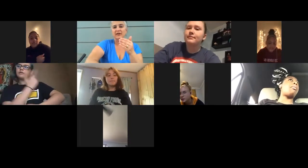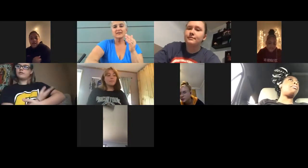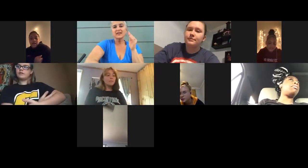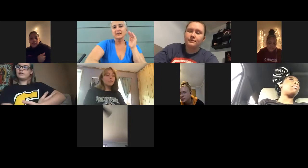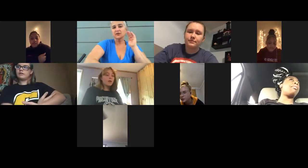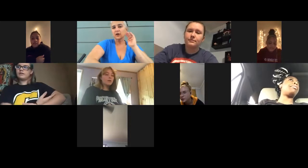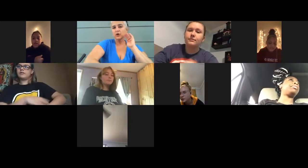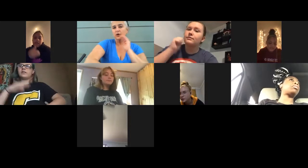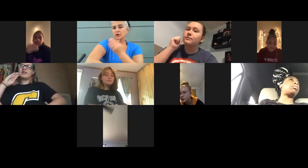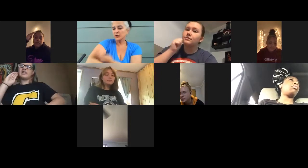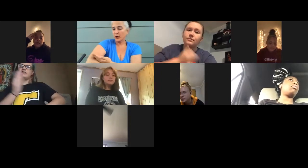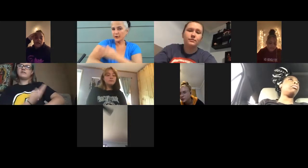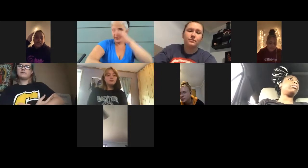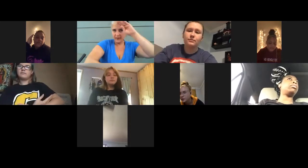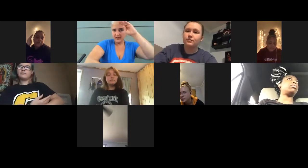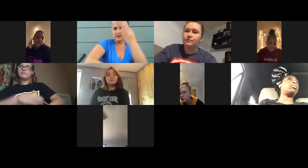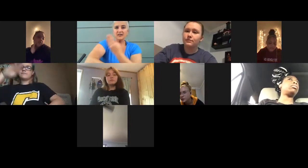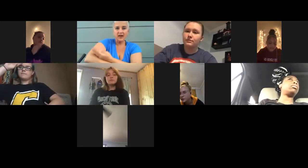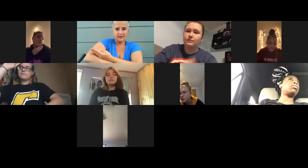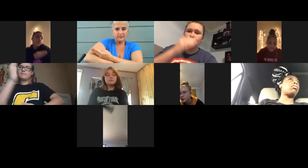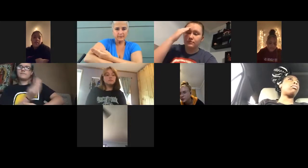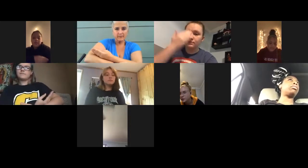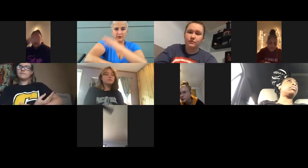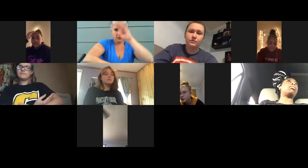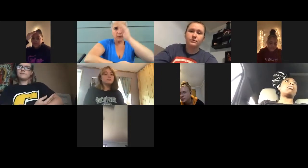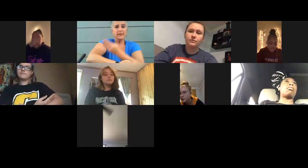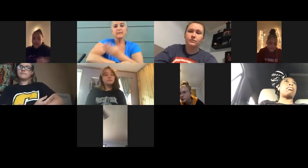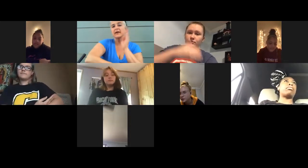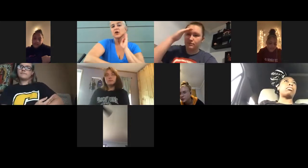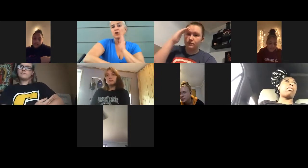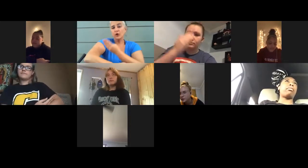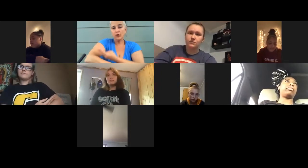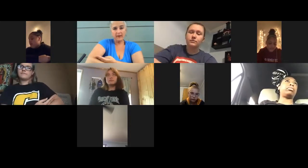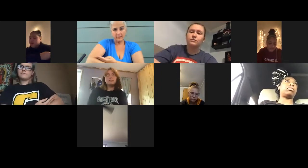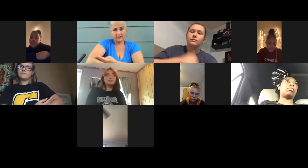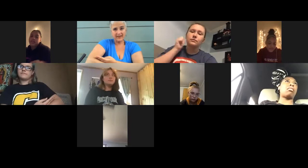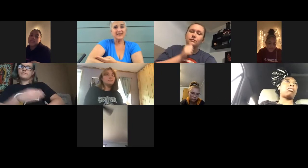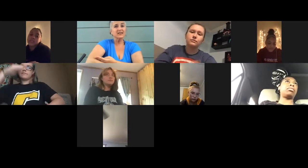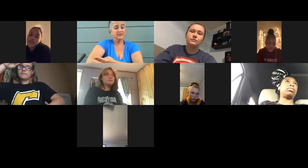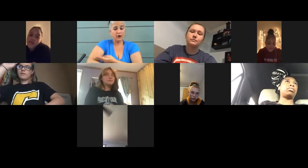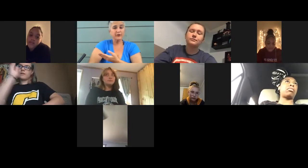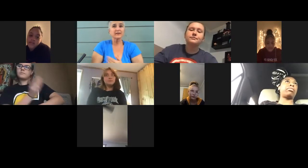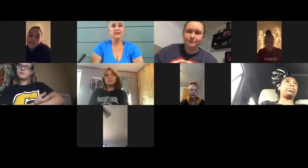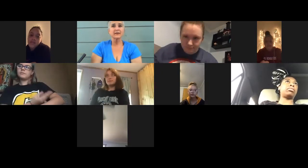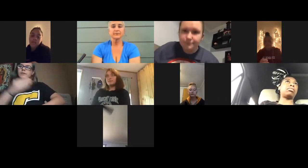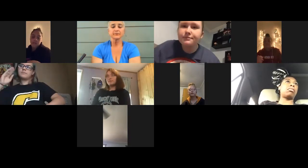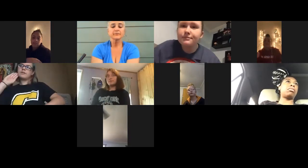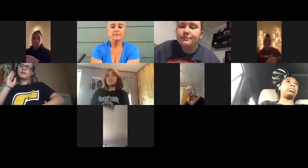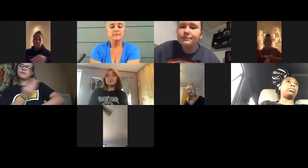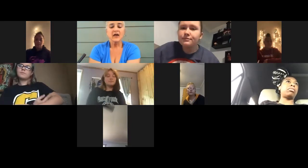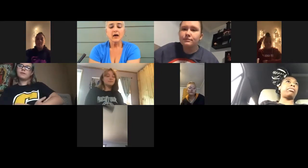people just are lazy and they just go daughter, son. So boy baby, girl baby. That's the idea of daughter and